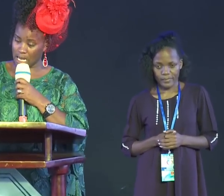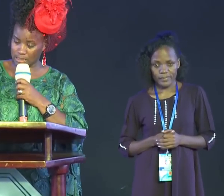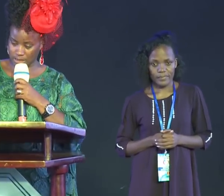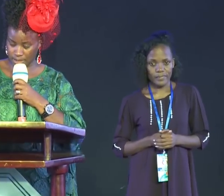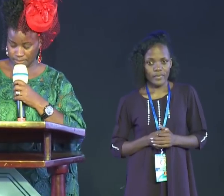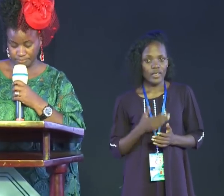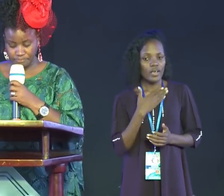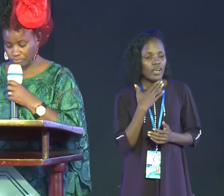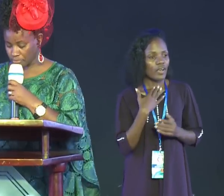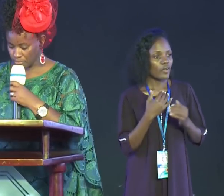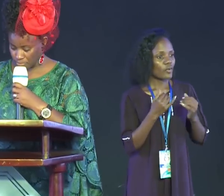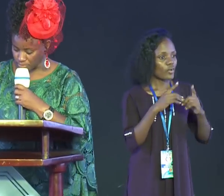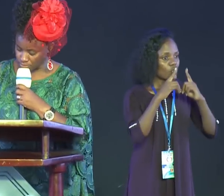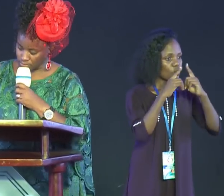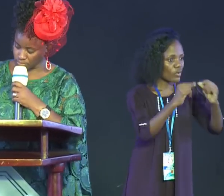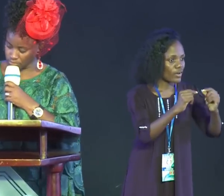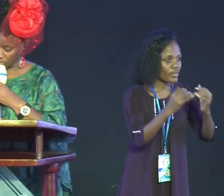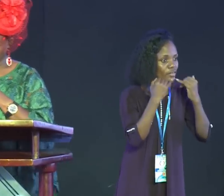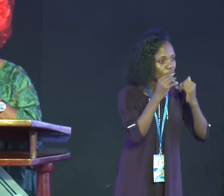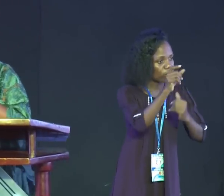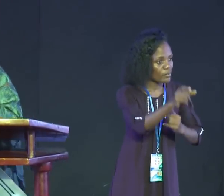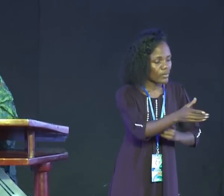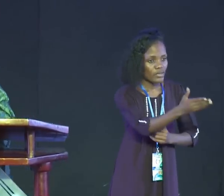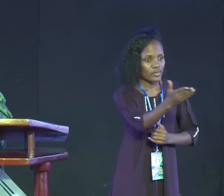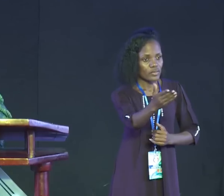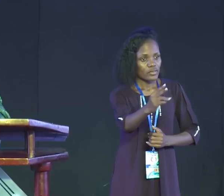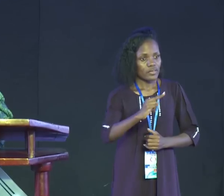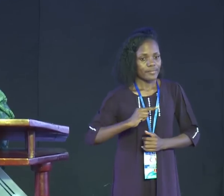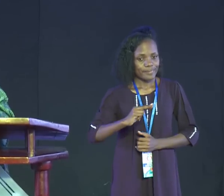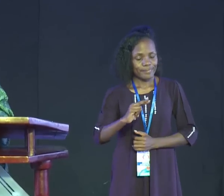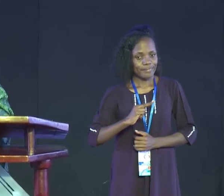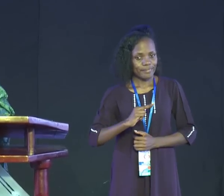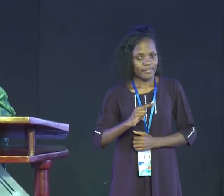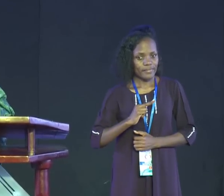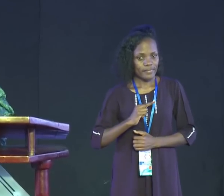I want to talk to someone who is like me.